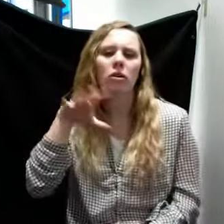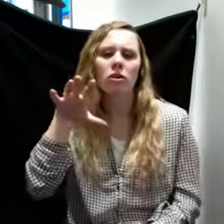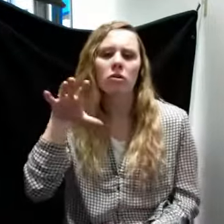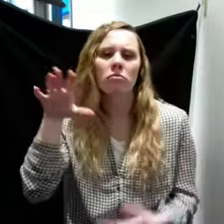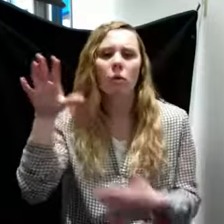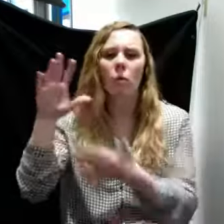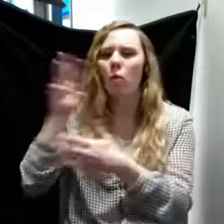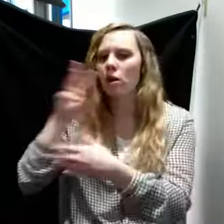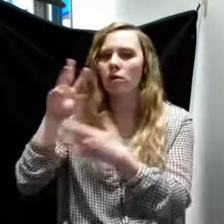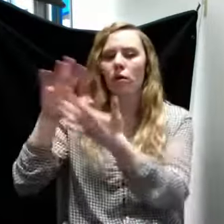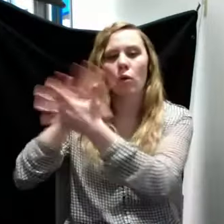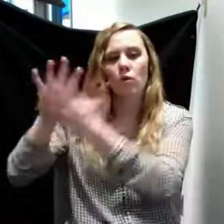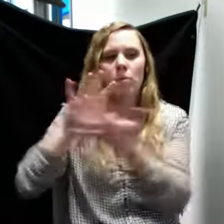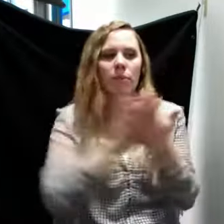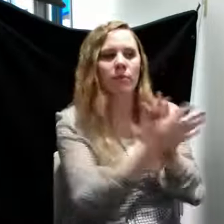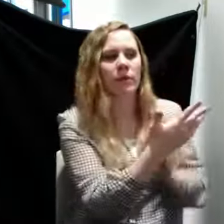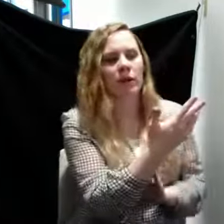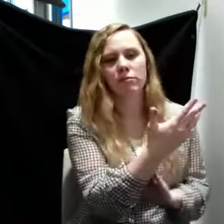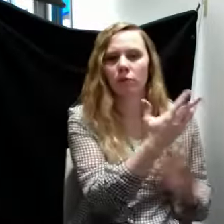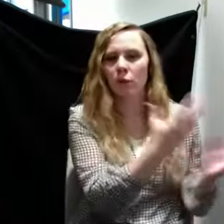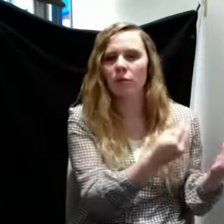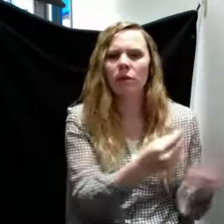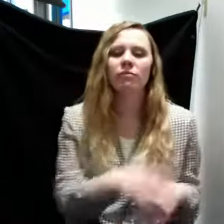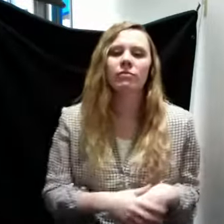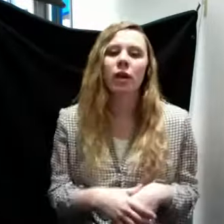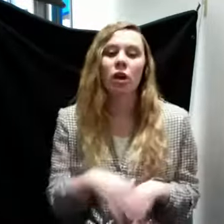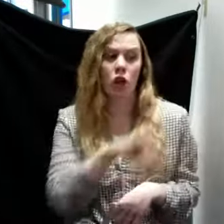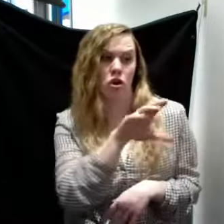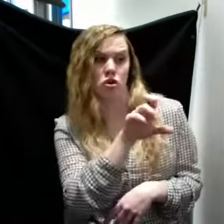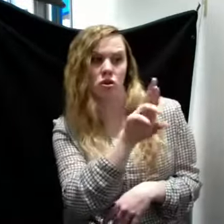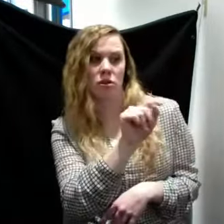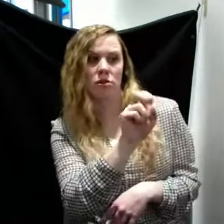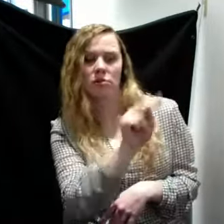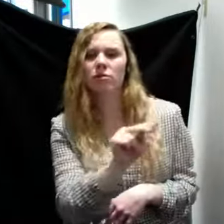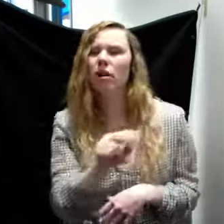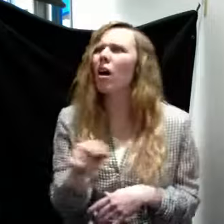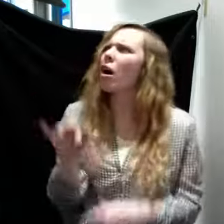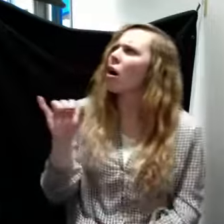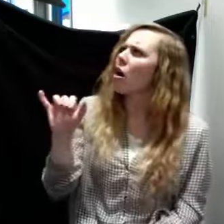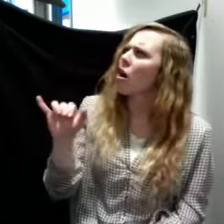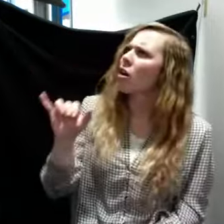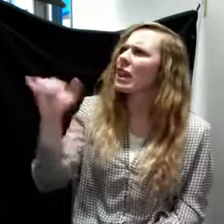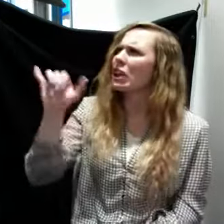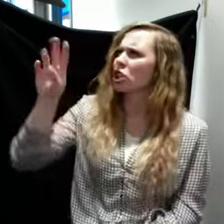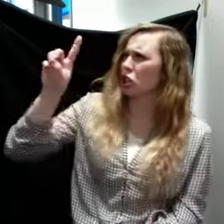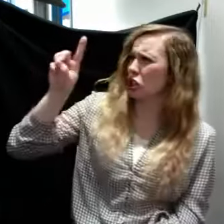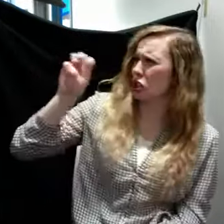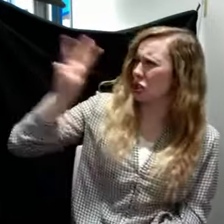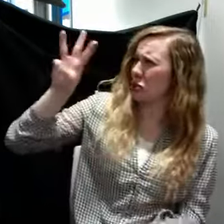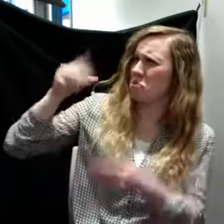Curtis? Like dew, in the morning. Okay, dew on the grass. If you happen to get up nice